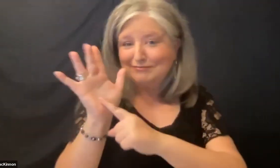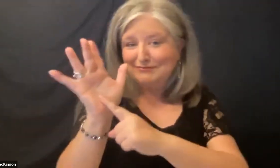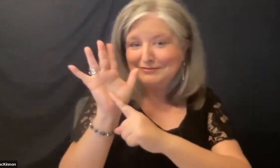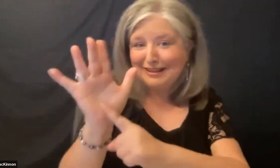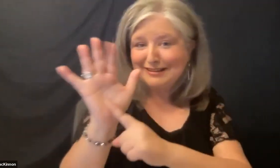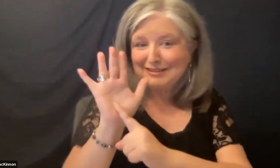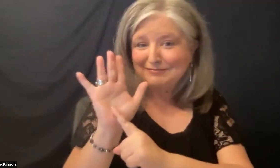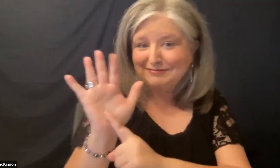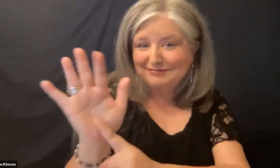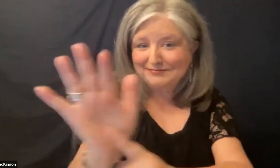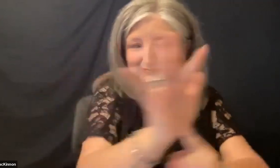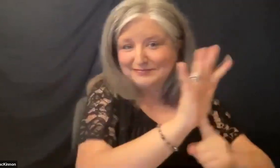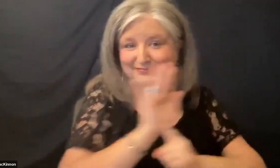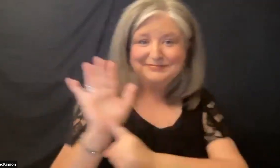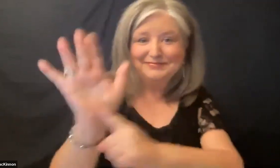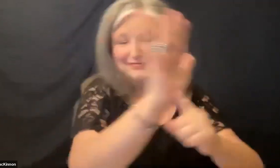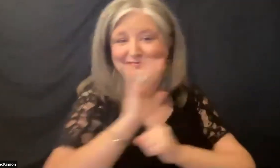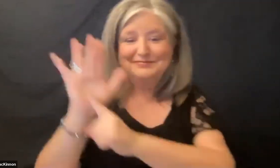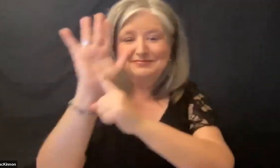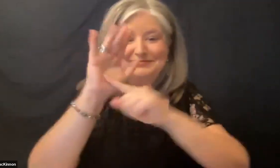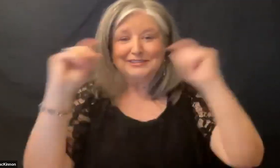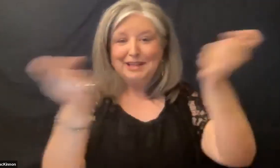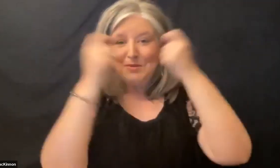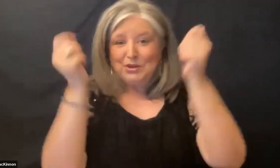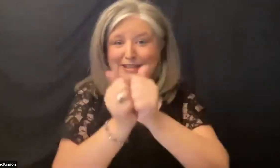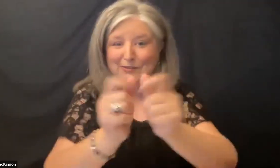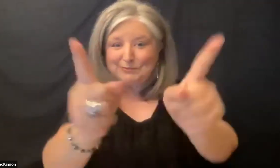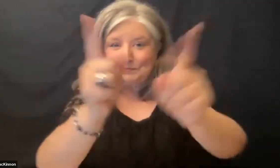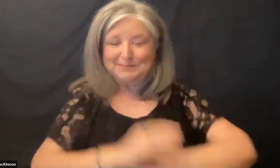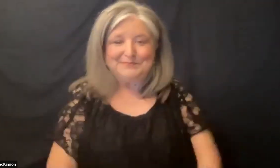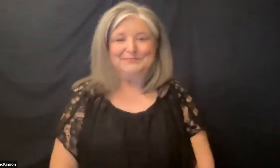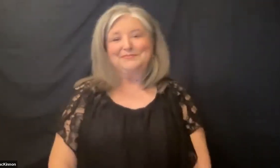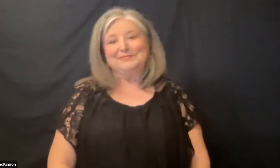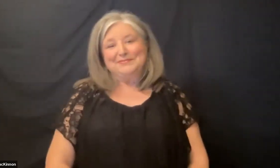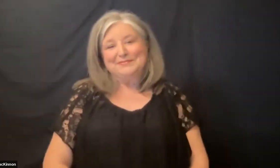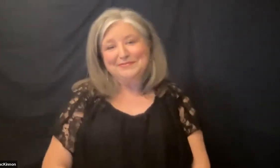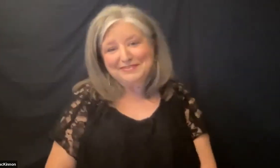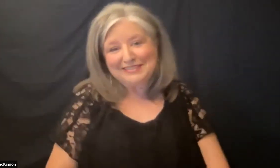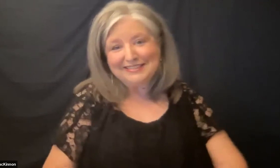absolutely wonderful summer and keep shining and keep celebrating together.